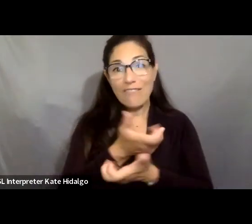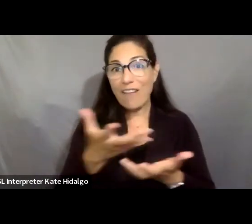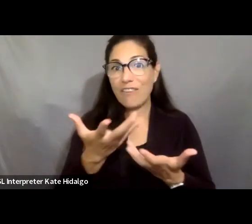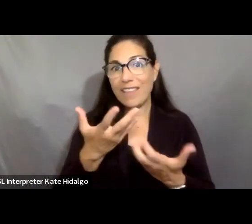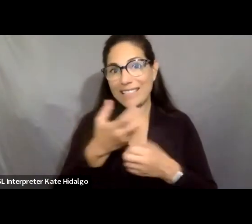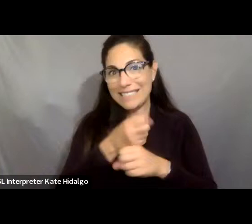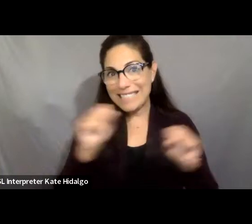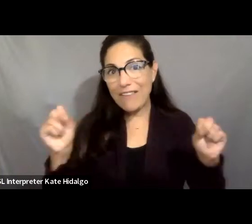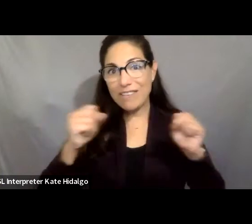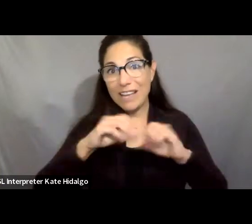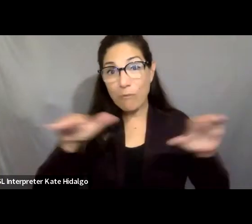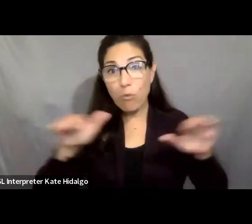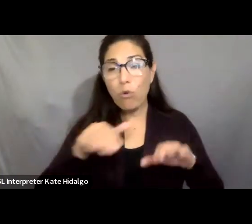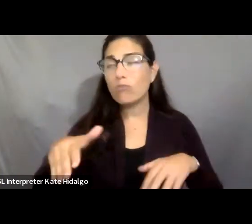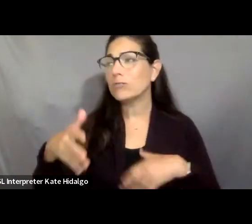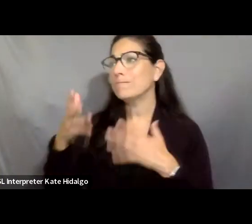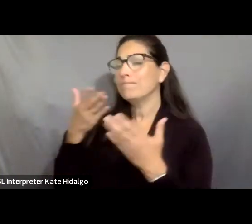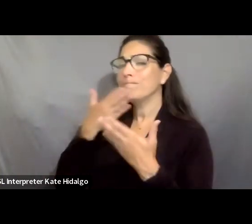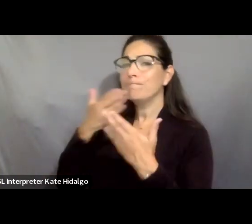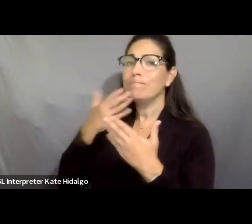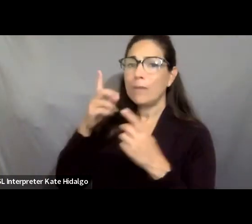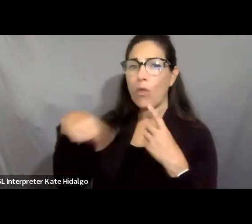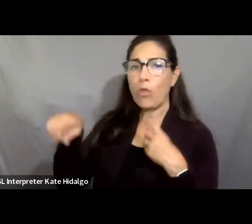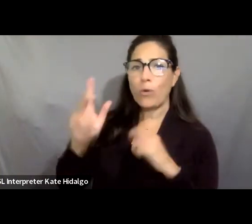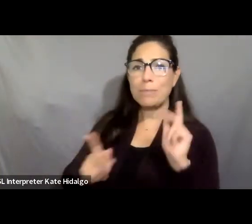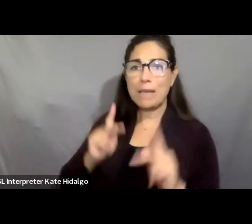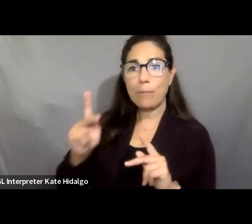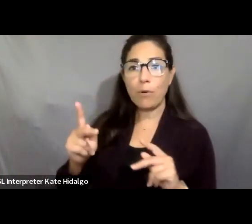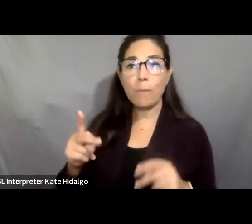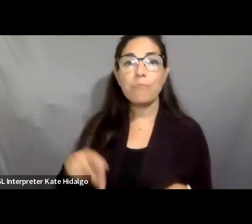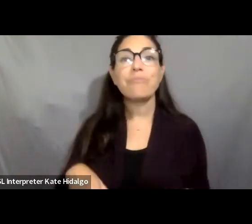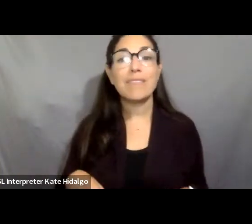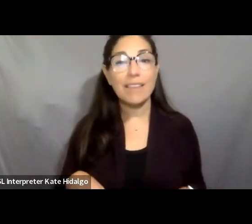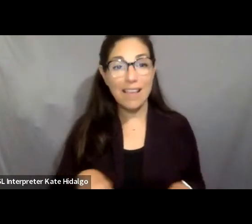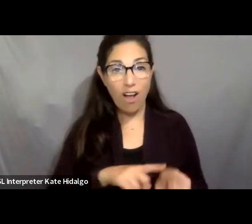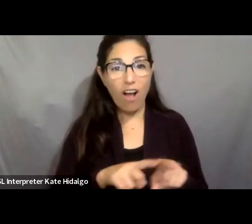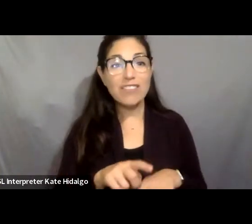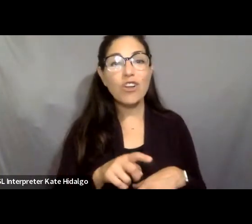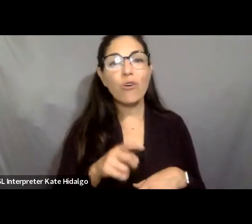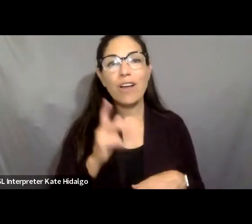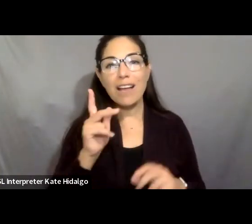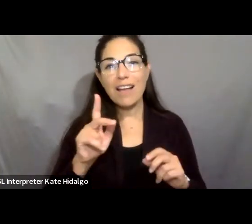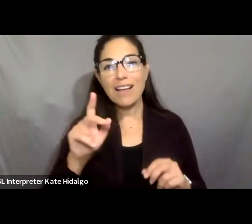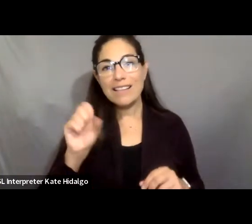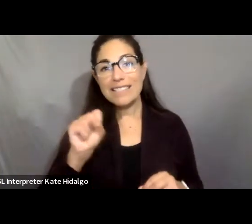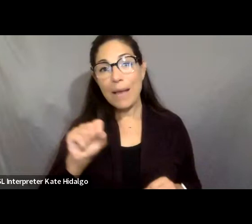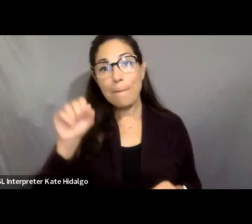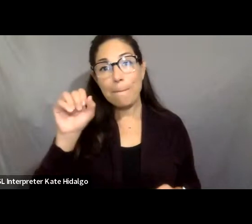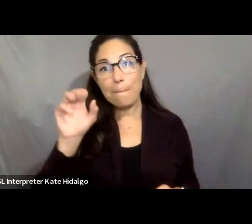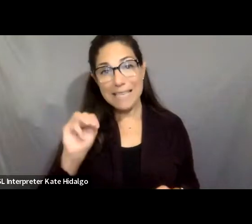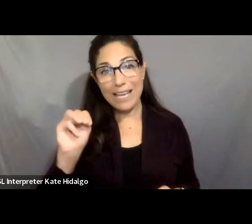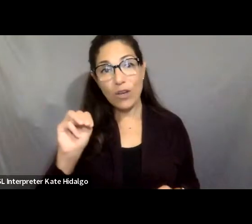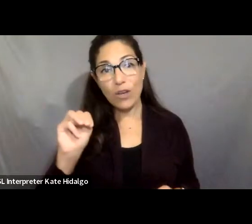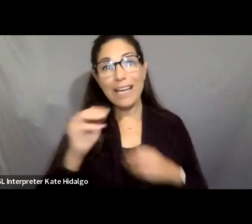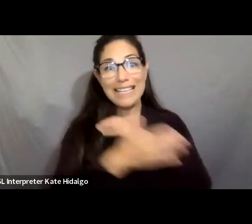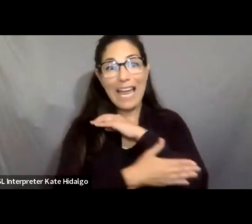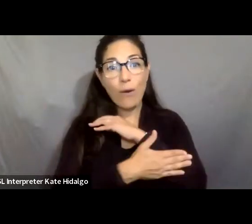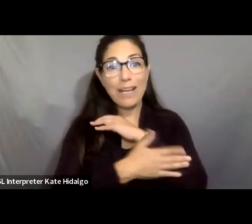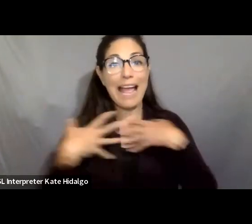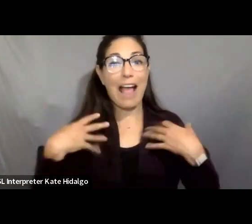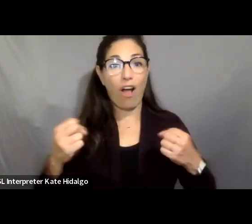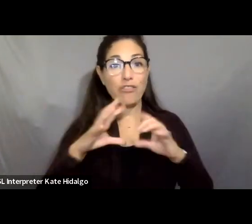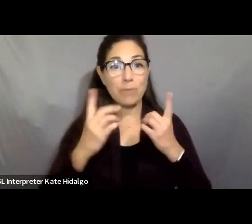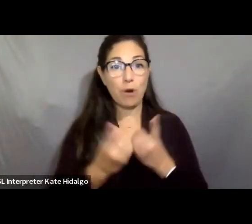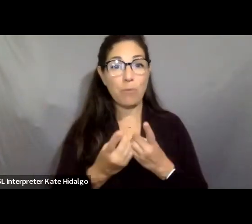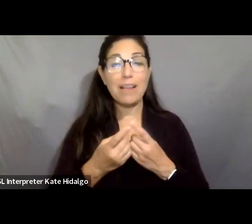So I want a big shout out to them and thank you to them. Formal oversight is also provided from the San Mateo County Health Department. Our